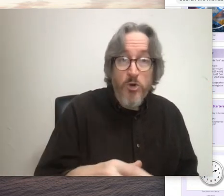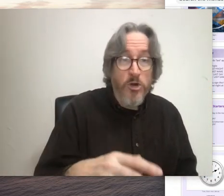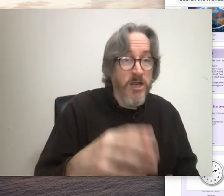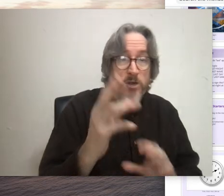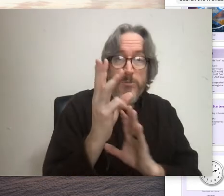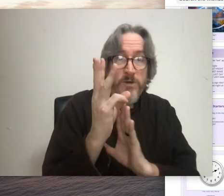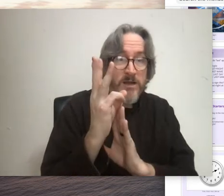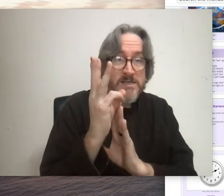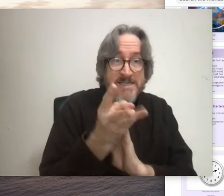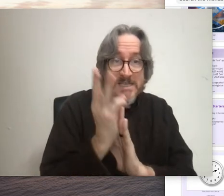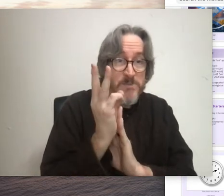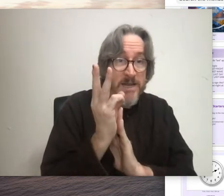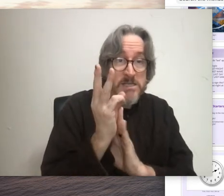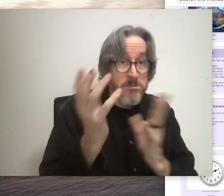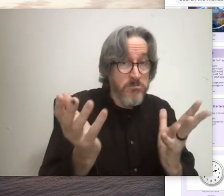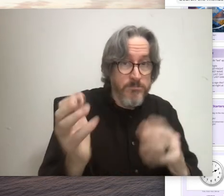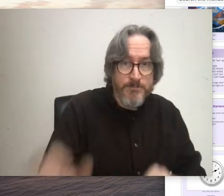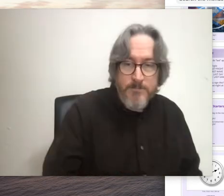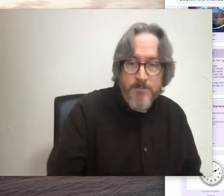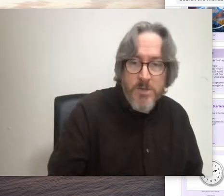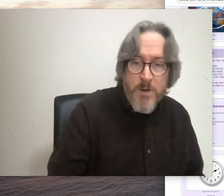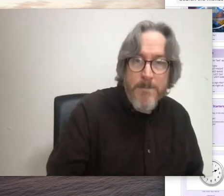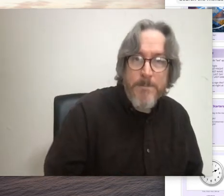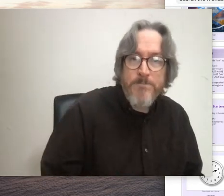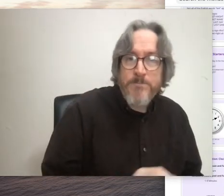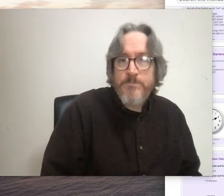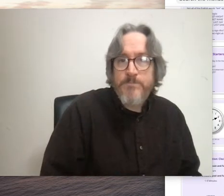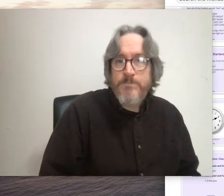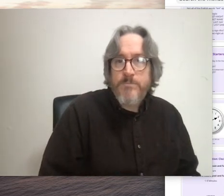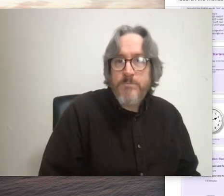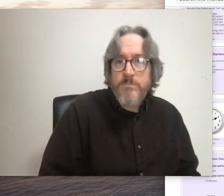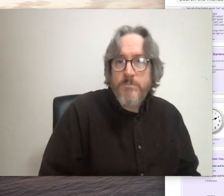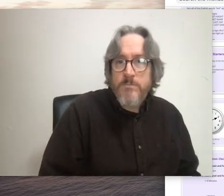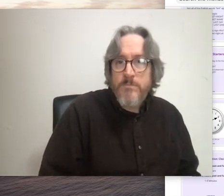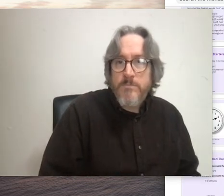Again, we can incorporate 6 minutes, right?